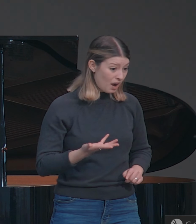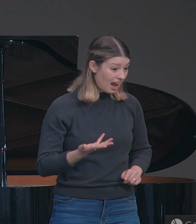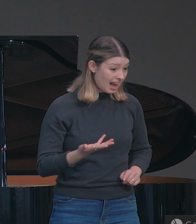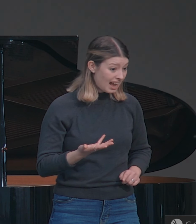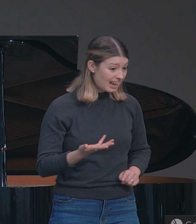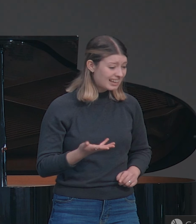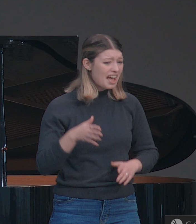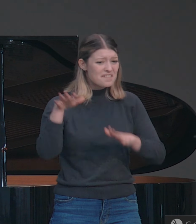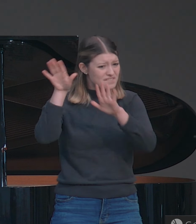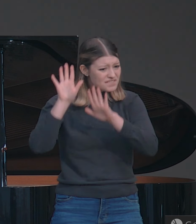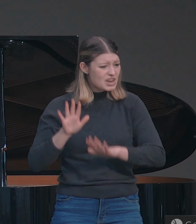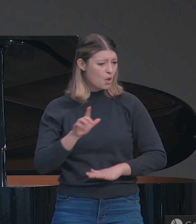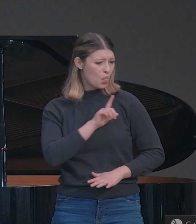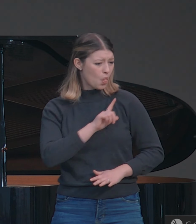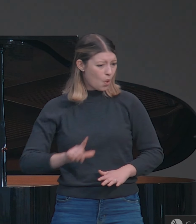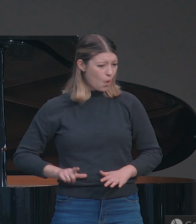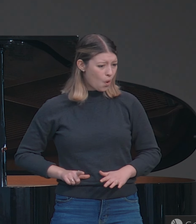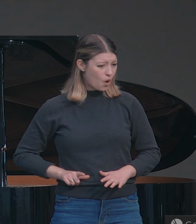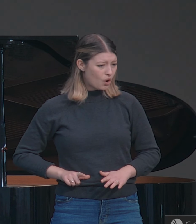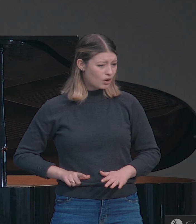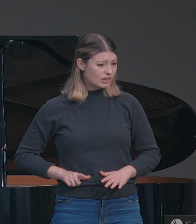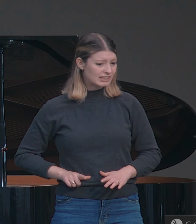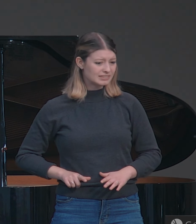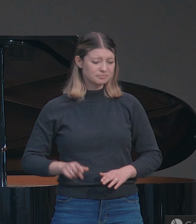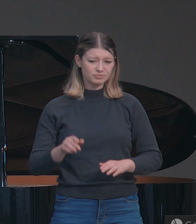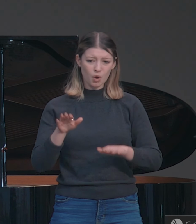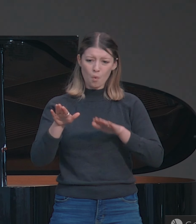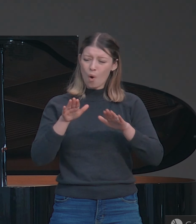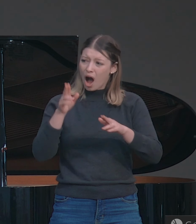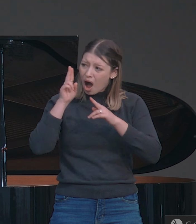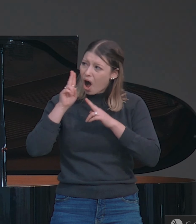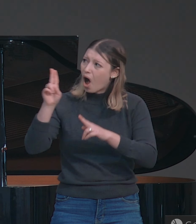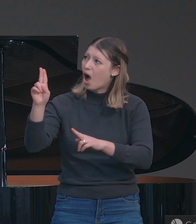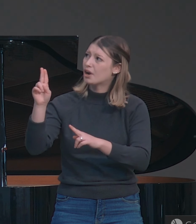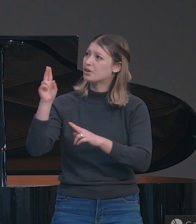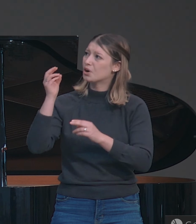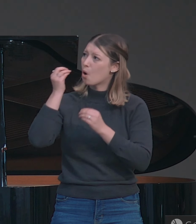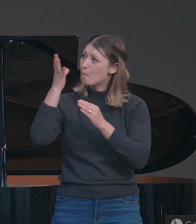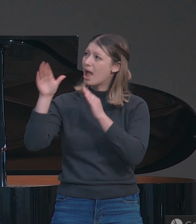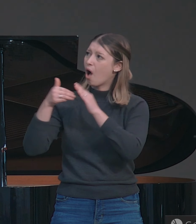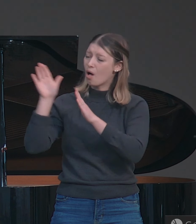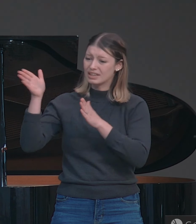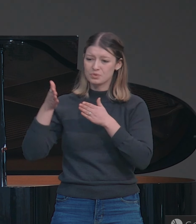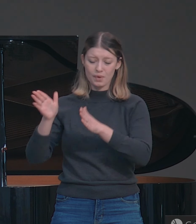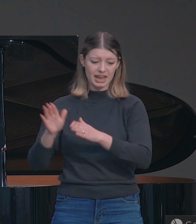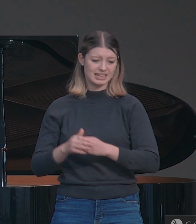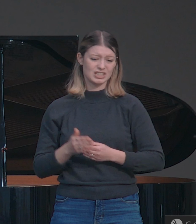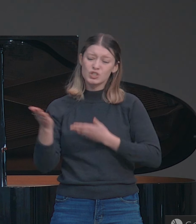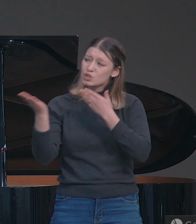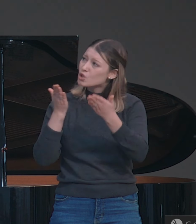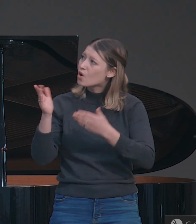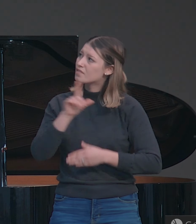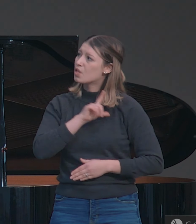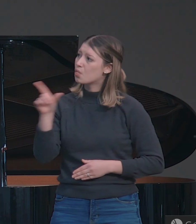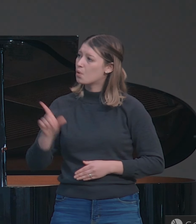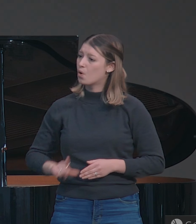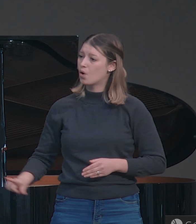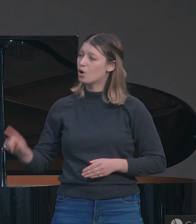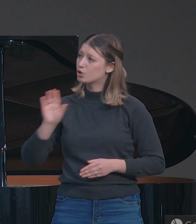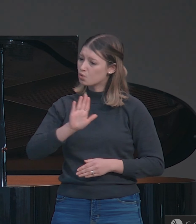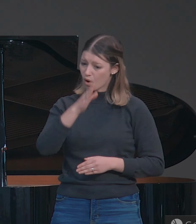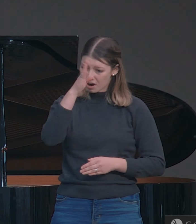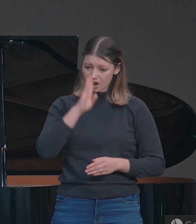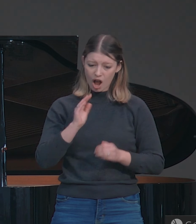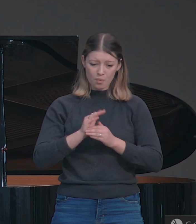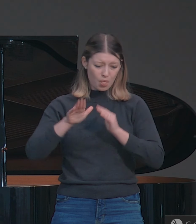to fear the Lord your God, to walk in all his ways, to love him, to serve the Lord your God